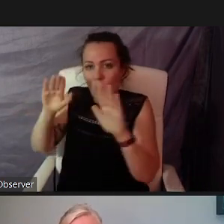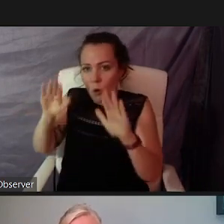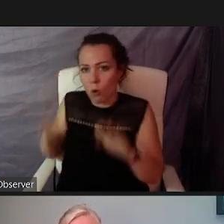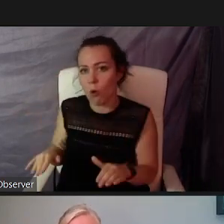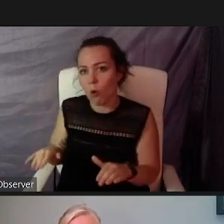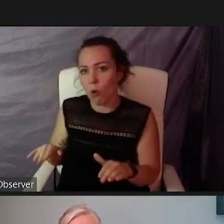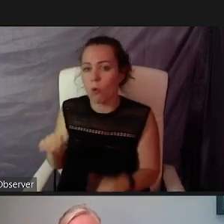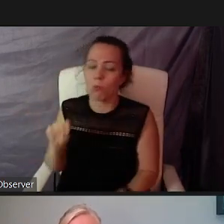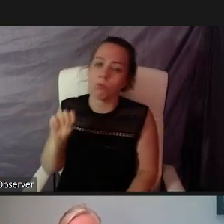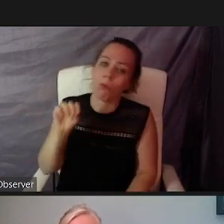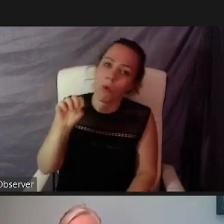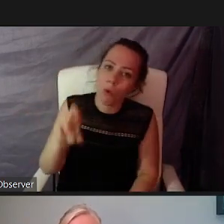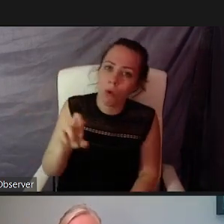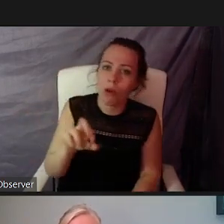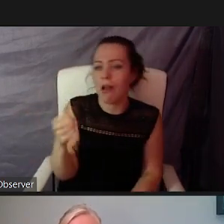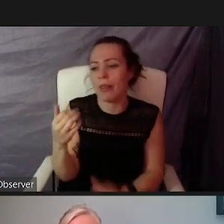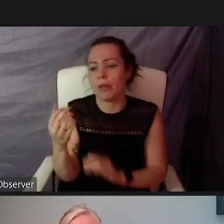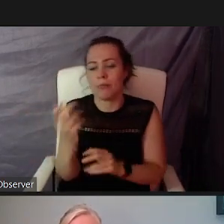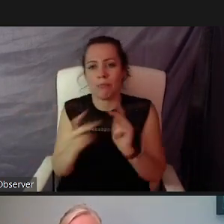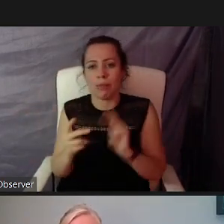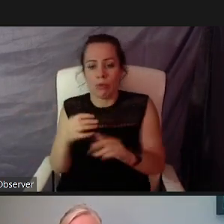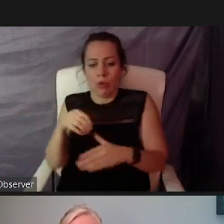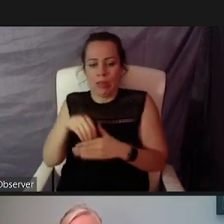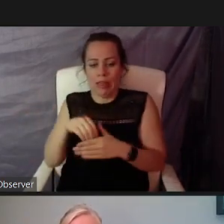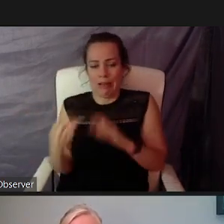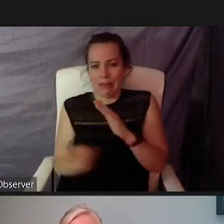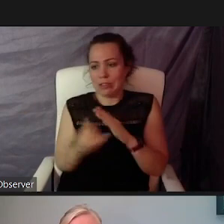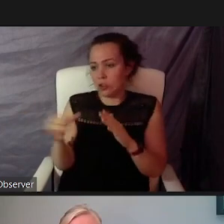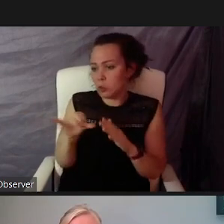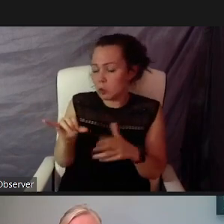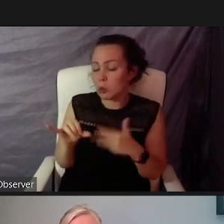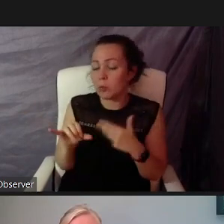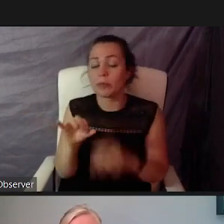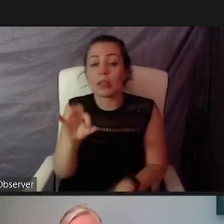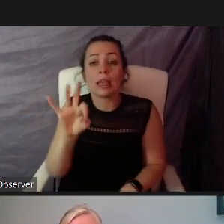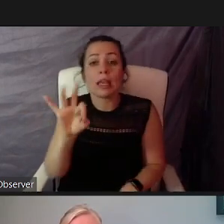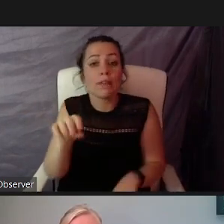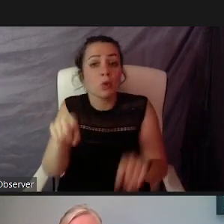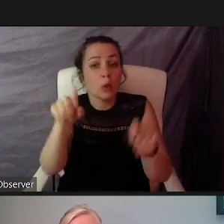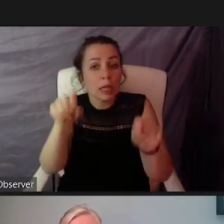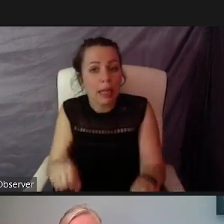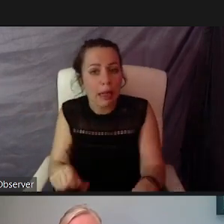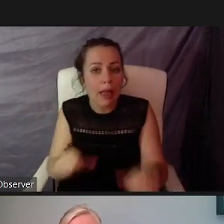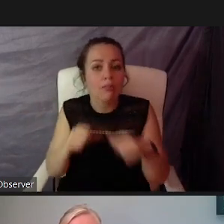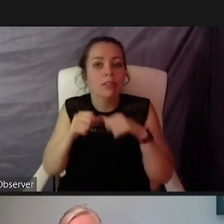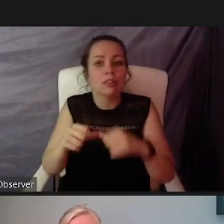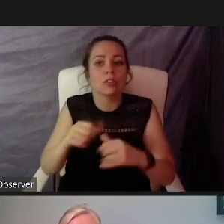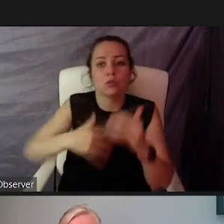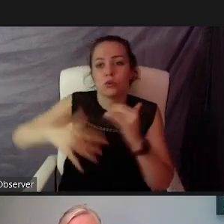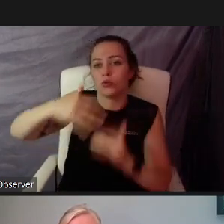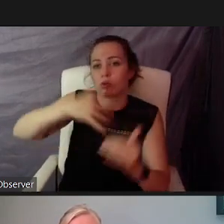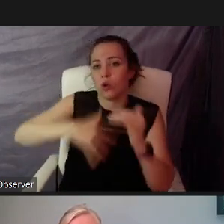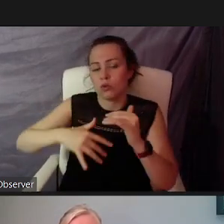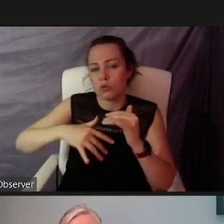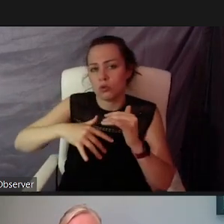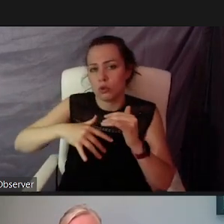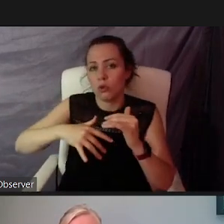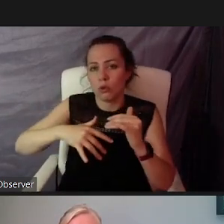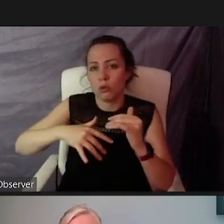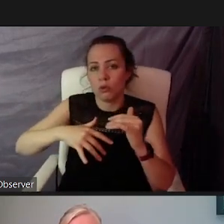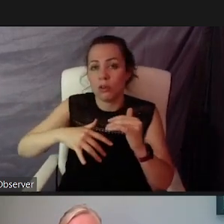people that might be accessible to you. If possible, keep maintaining your social contacts within